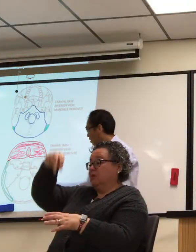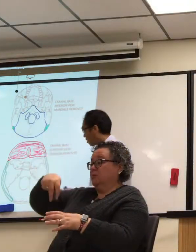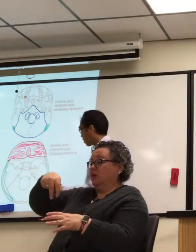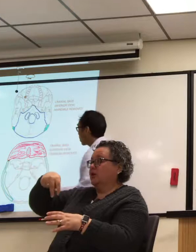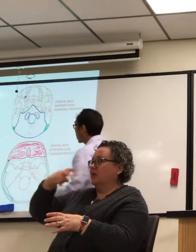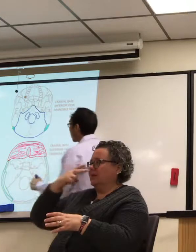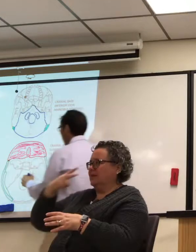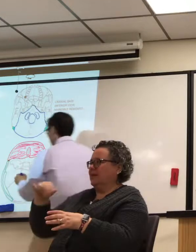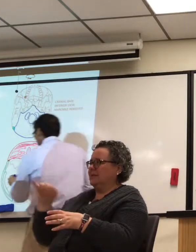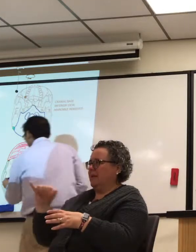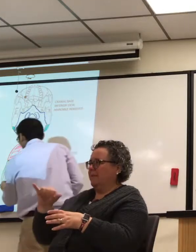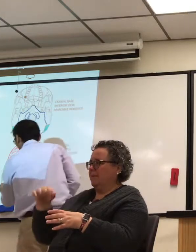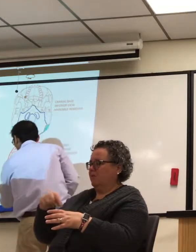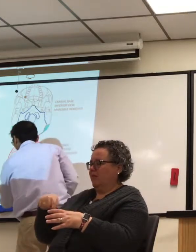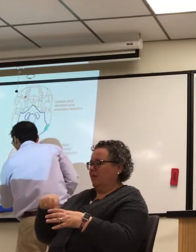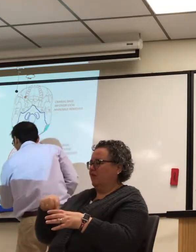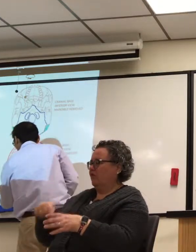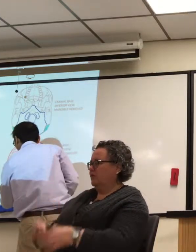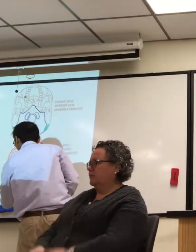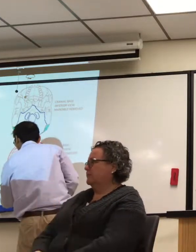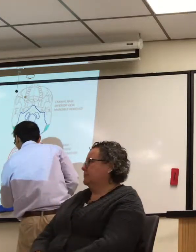here.